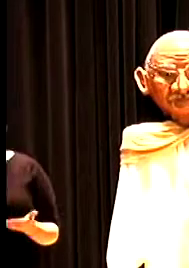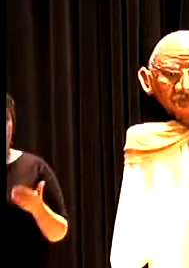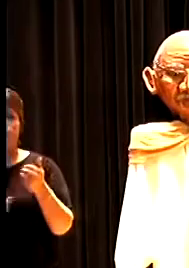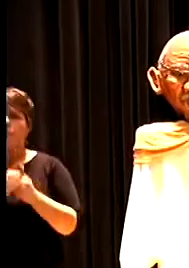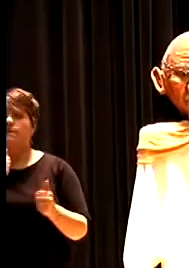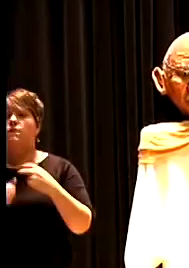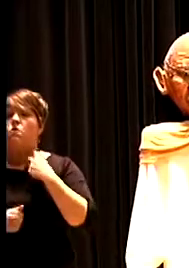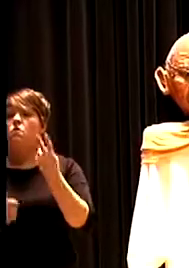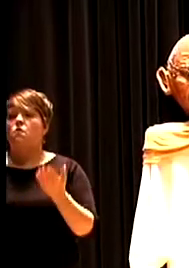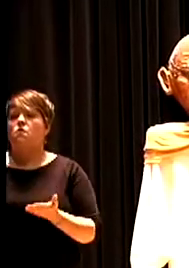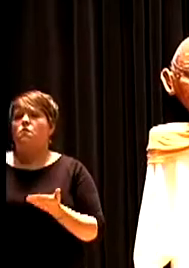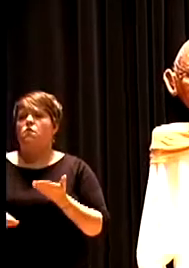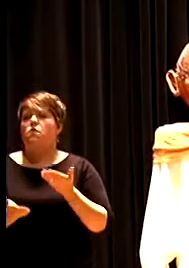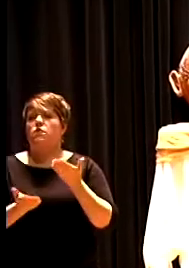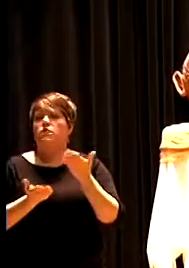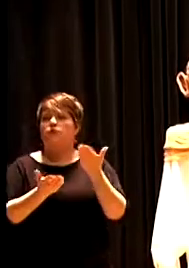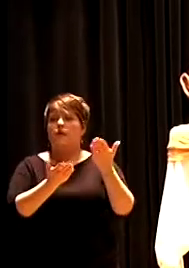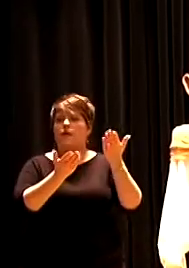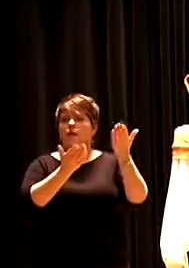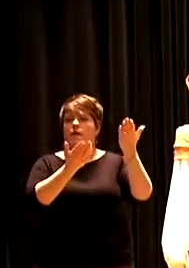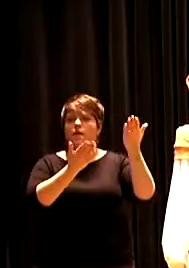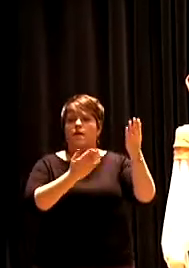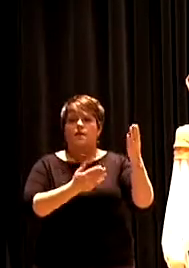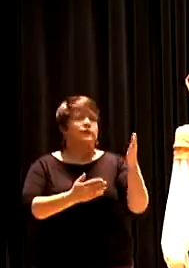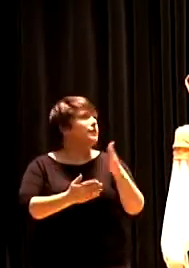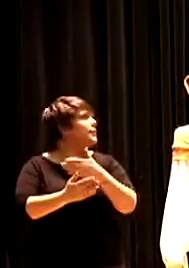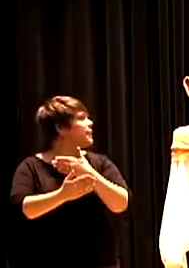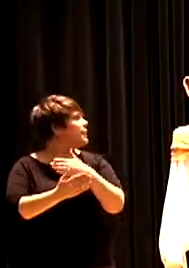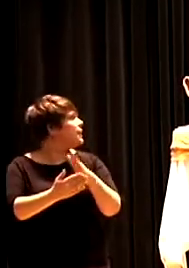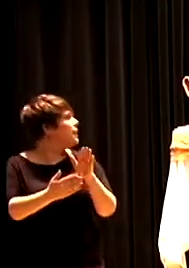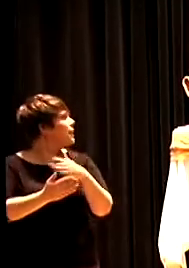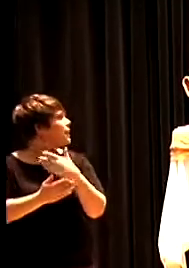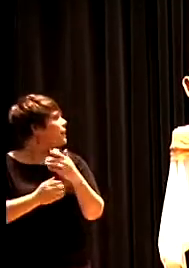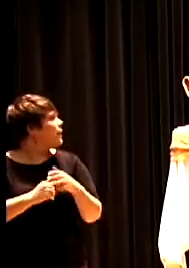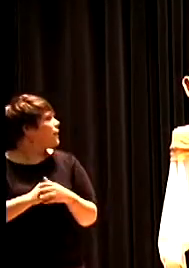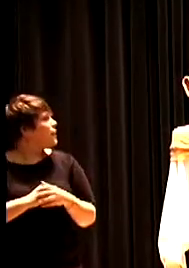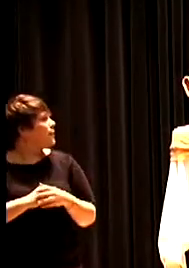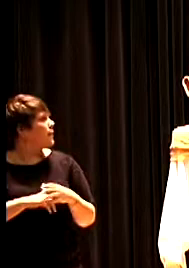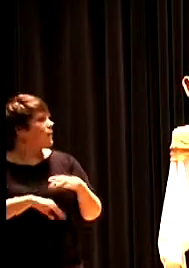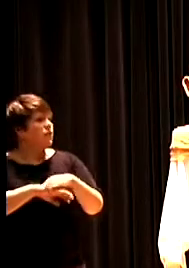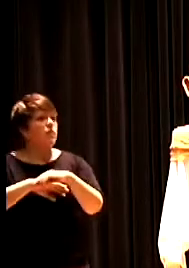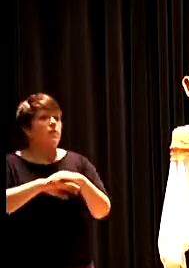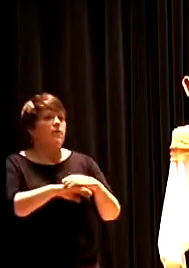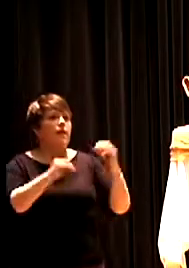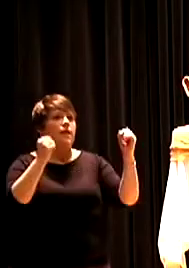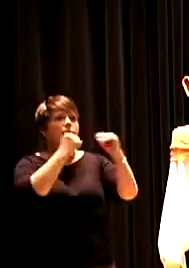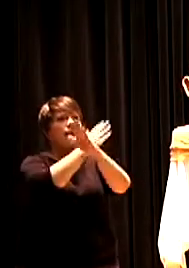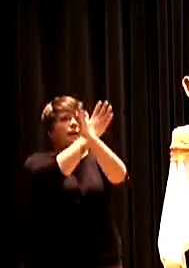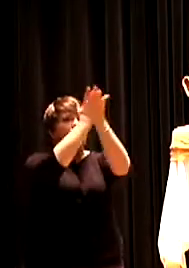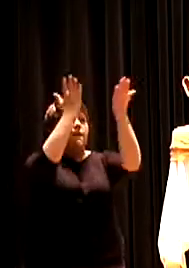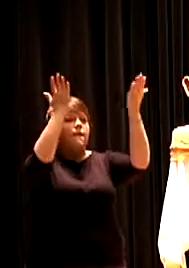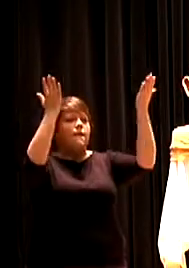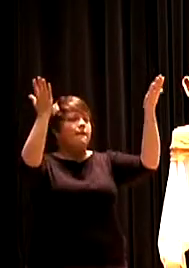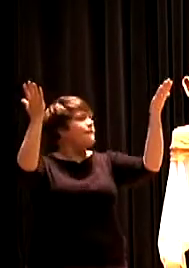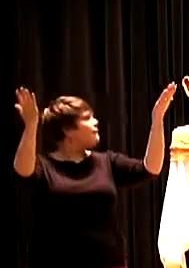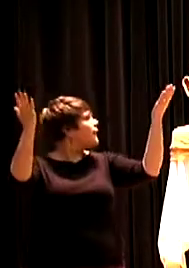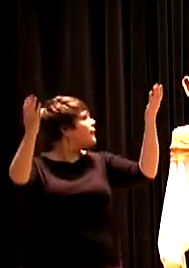Lift every voice and sing till earth and